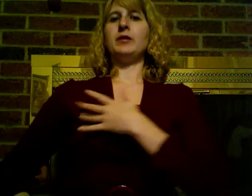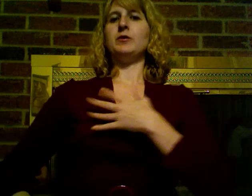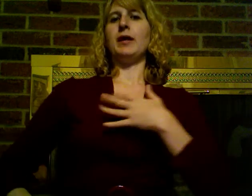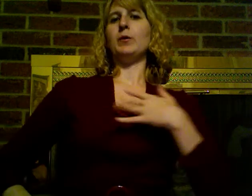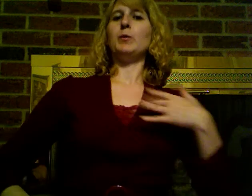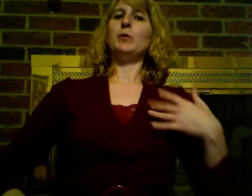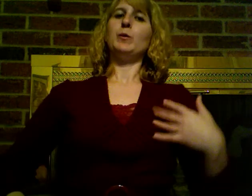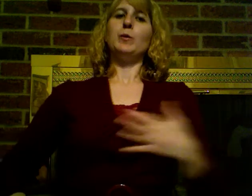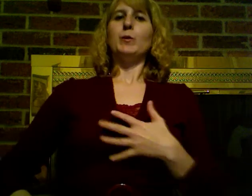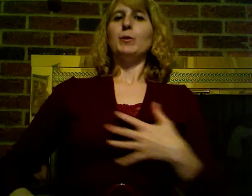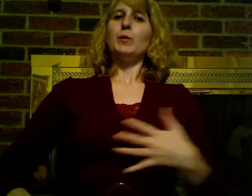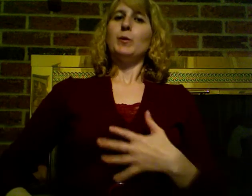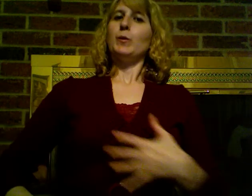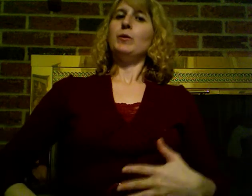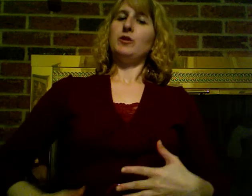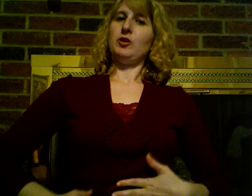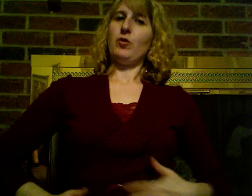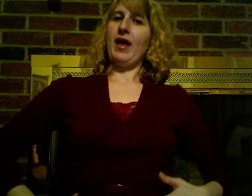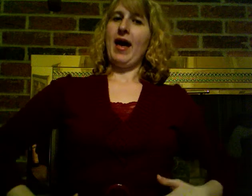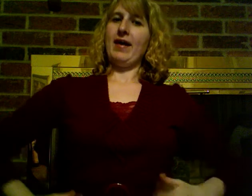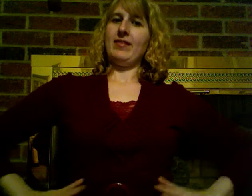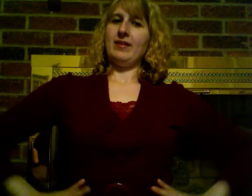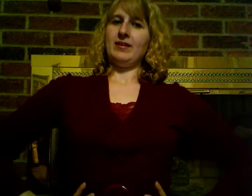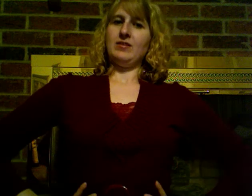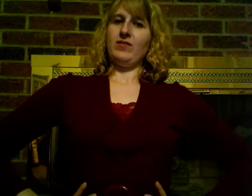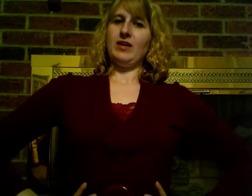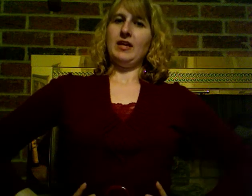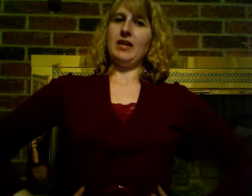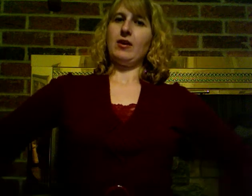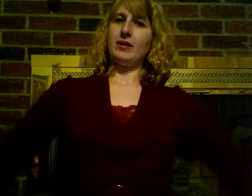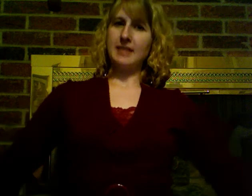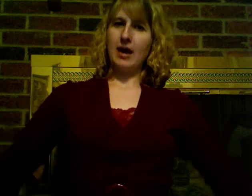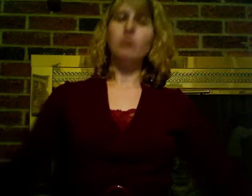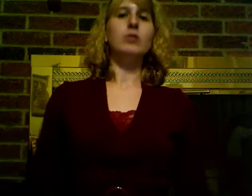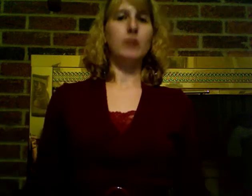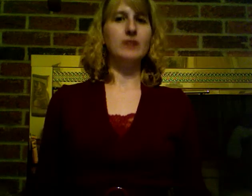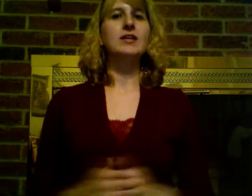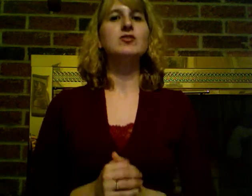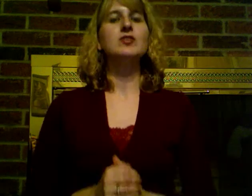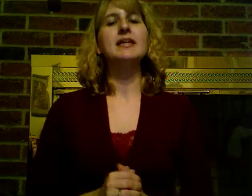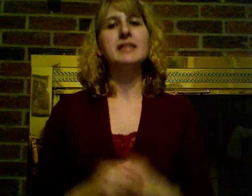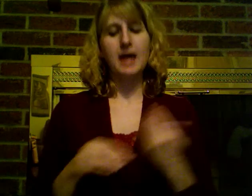do like to show that, and then it's fitted here and down. Okay, so that gives you an idea how